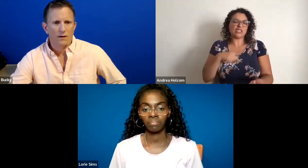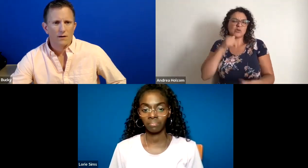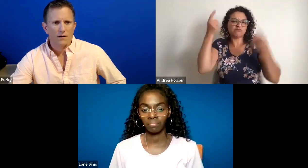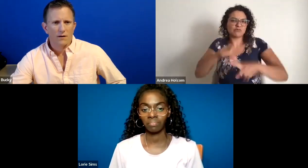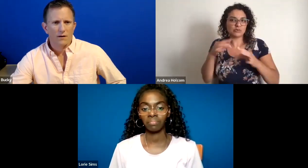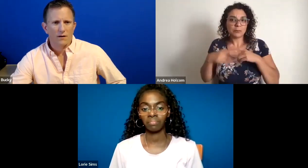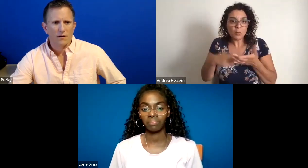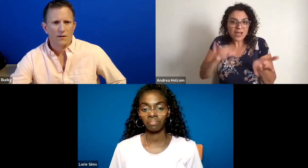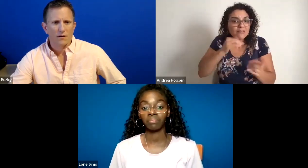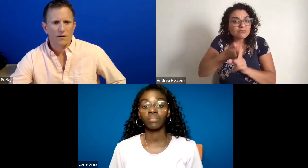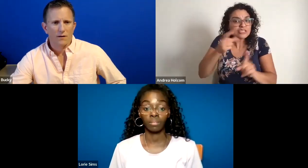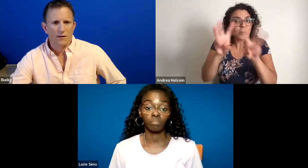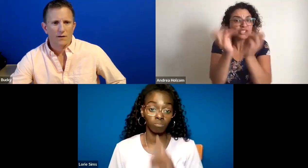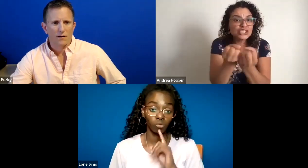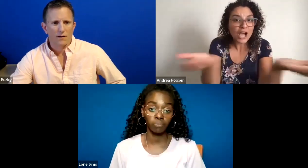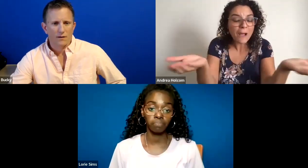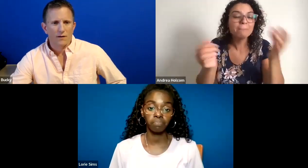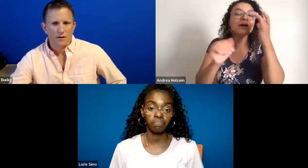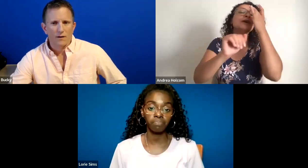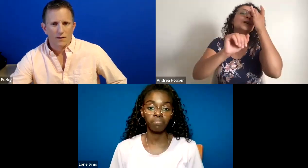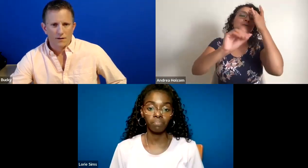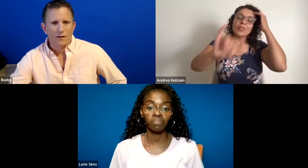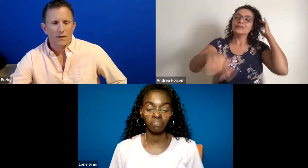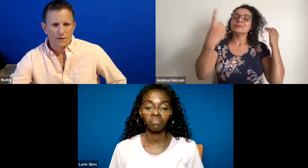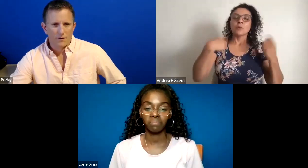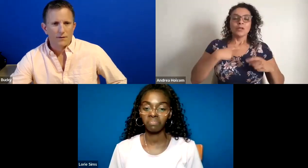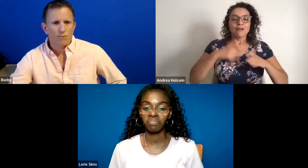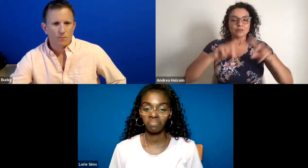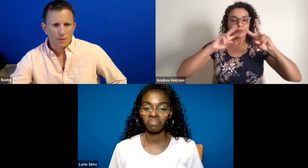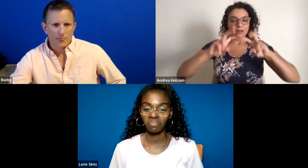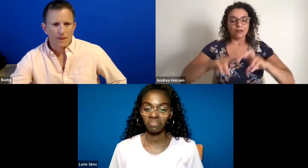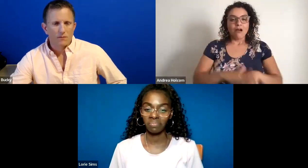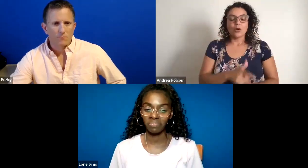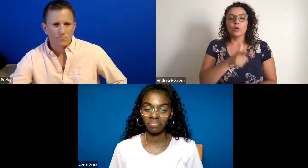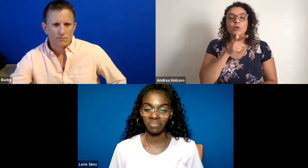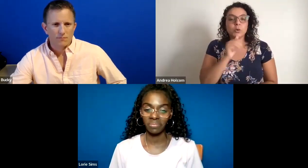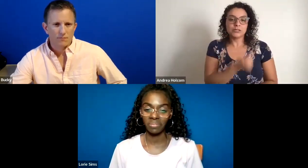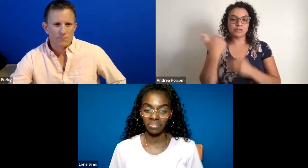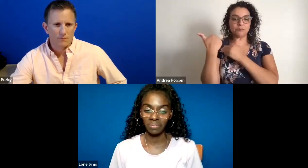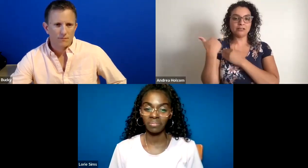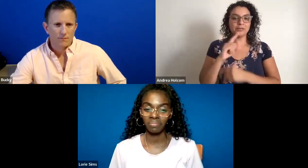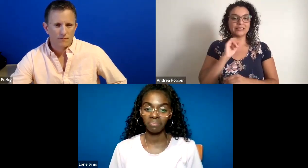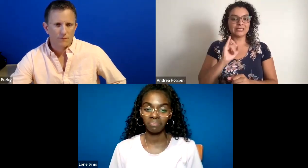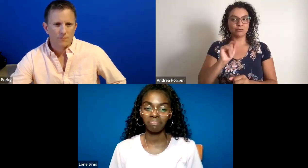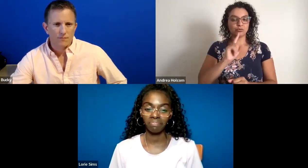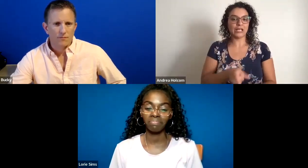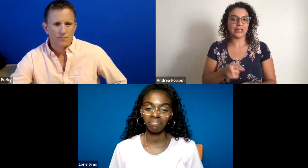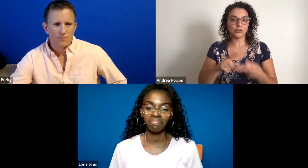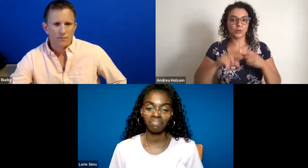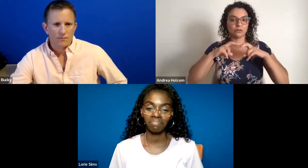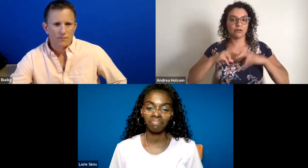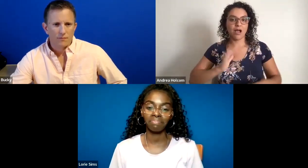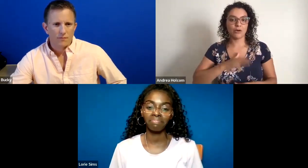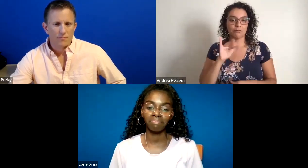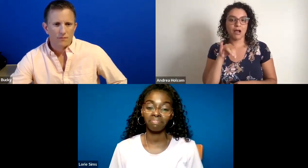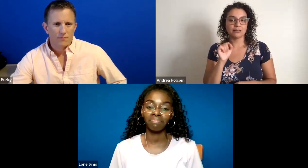Because then what biases does that incorporate? Is it just a workshop? So it's really important for us to delve into